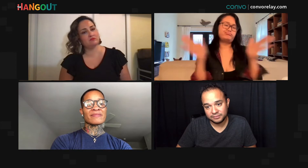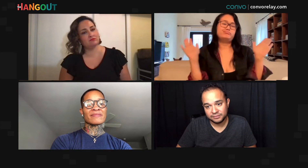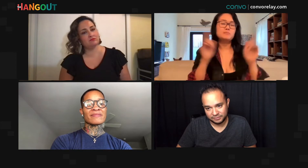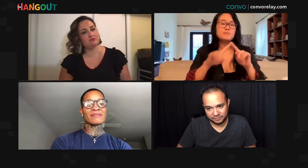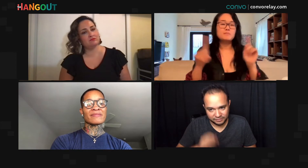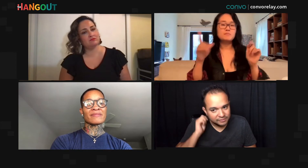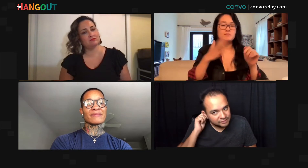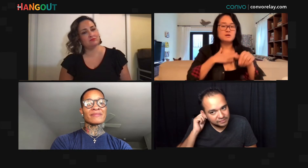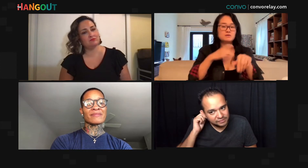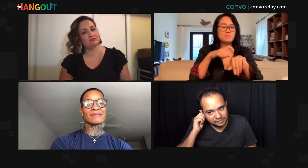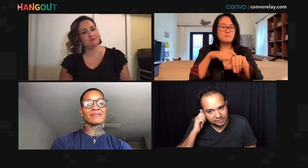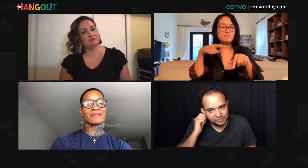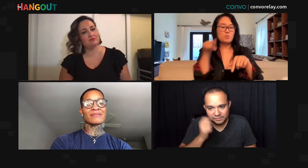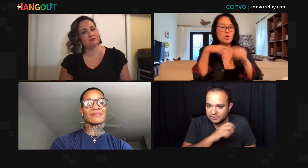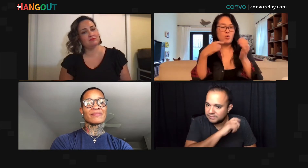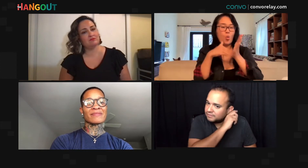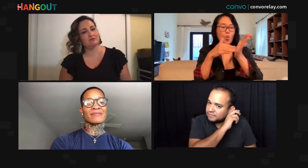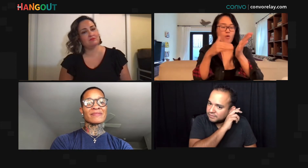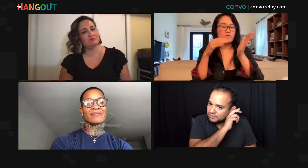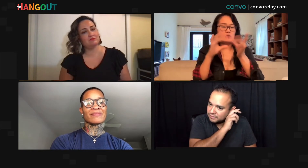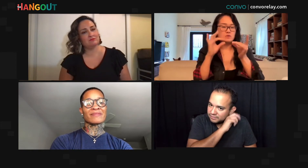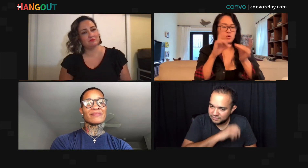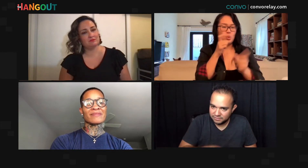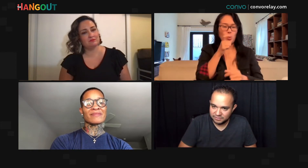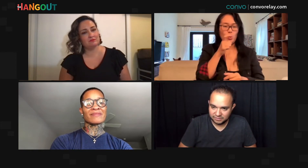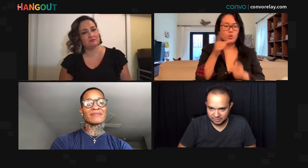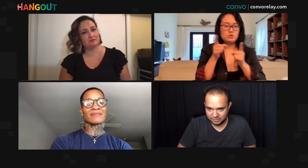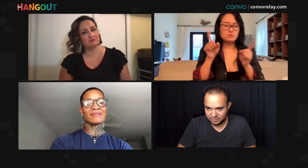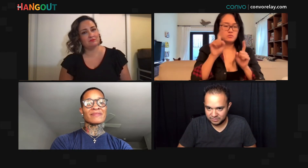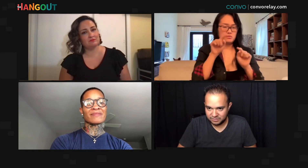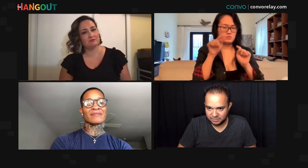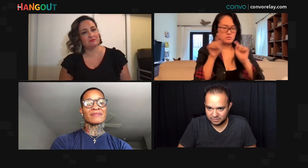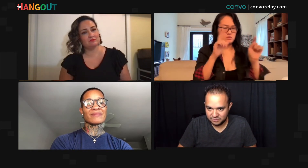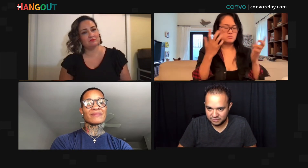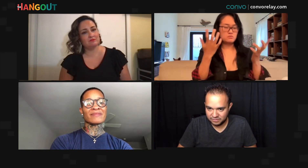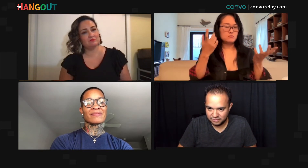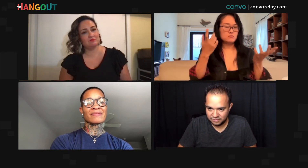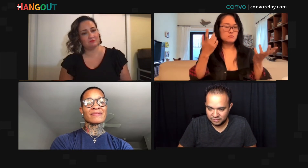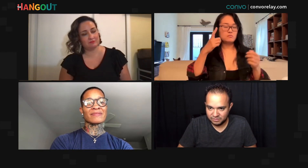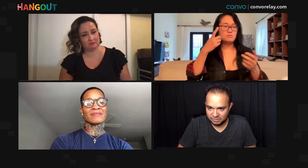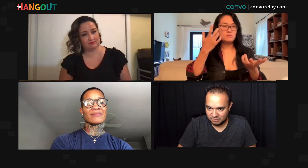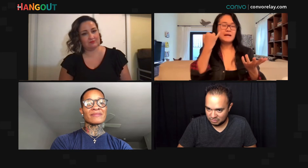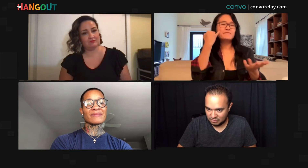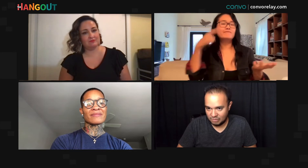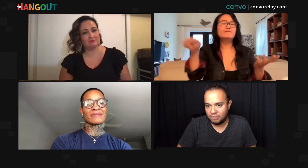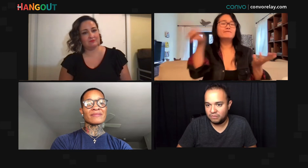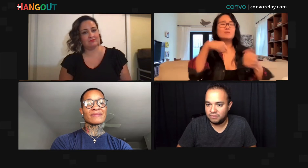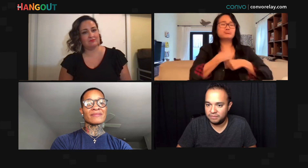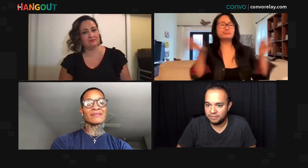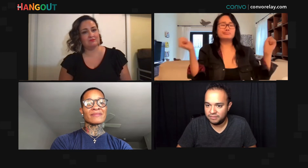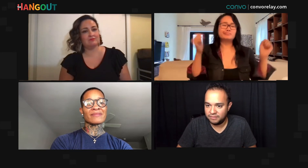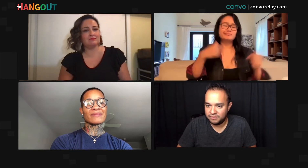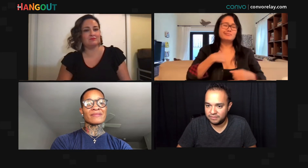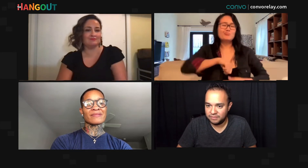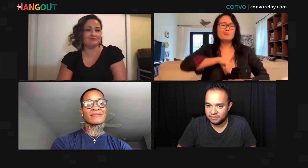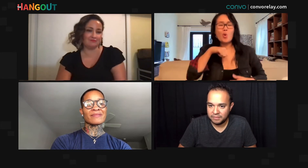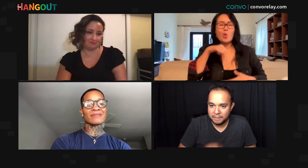And of course, now people are very open, but during my time, so often, we didn't say anything. If people